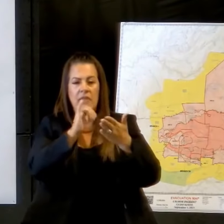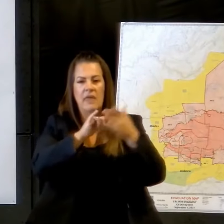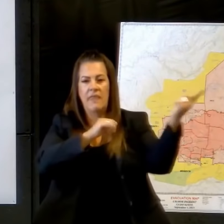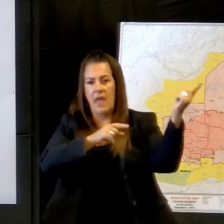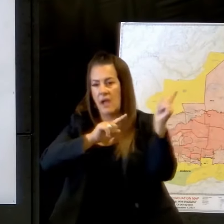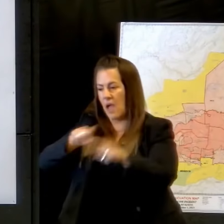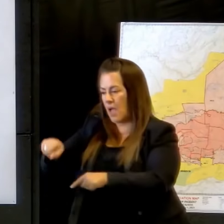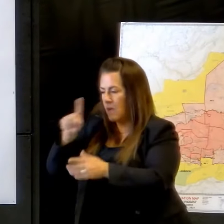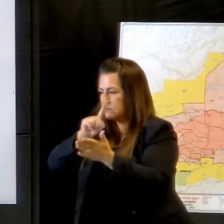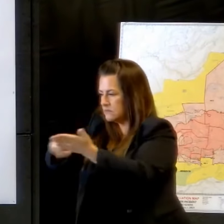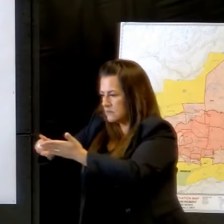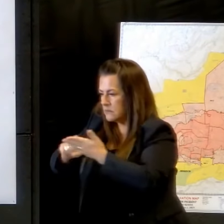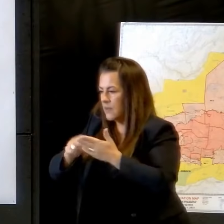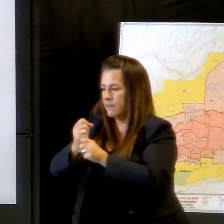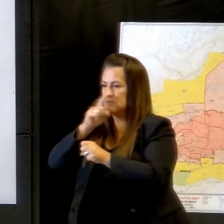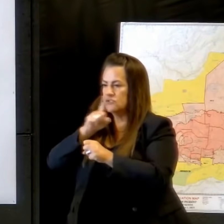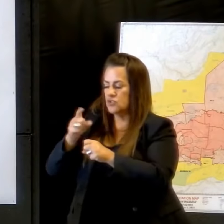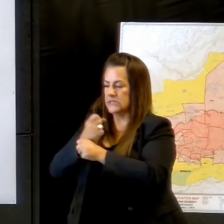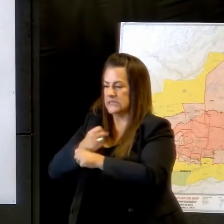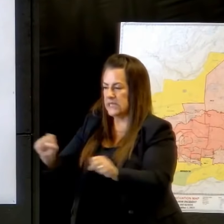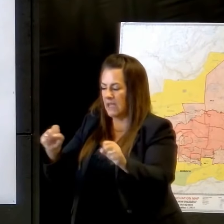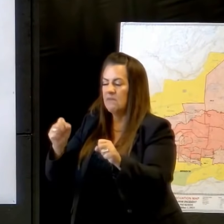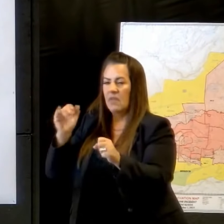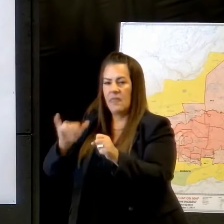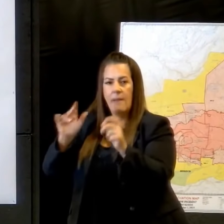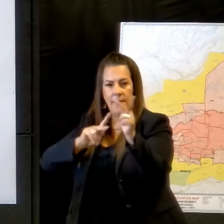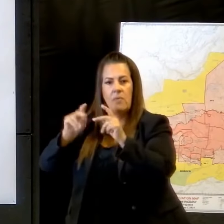for them. So that's our goal.